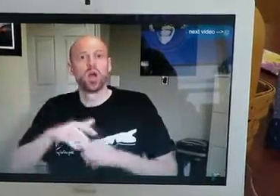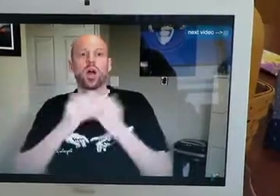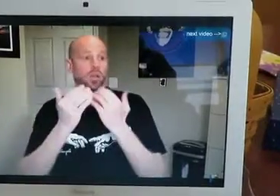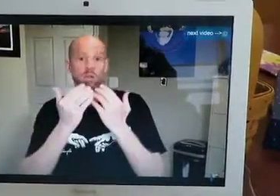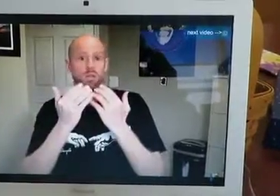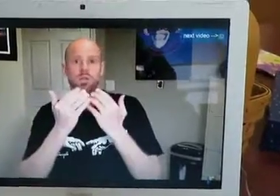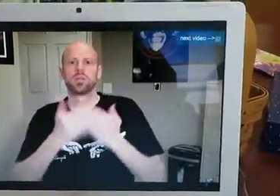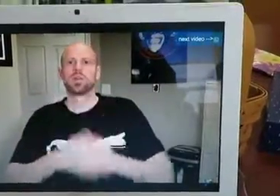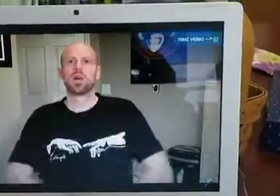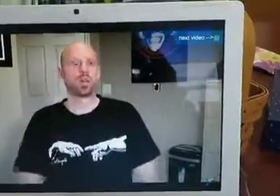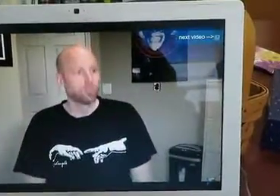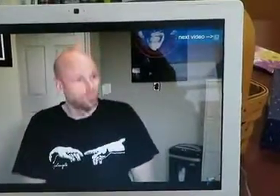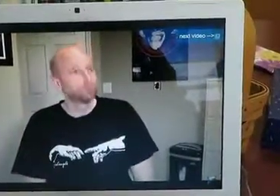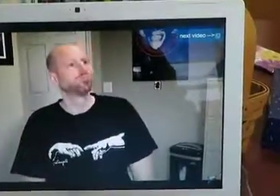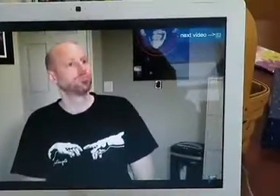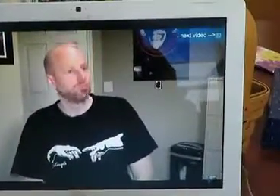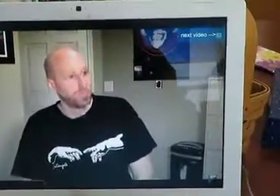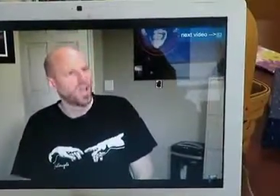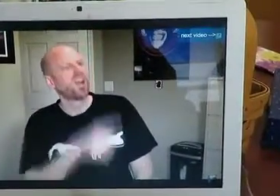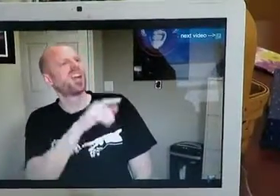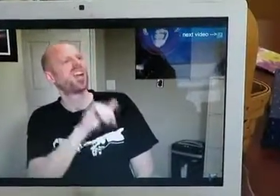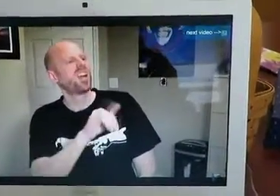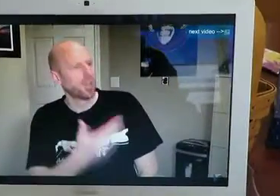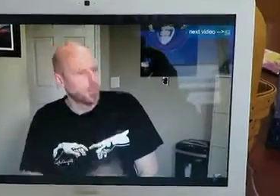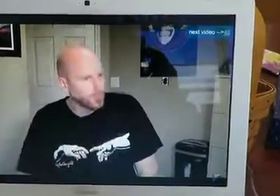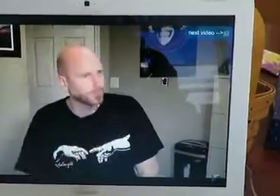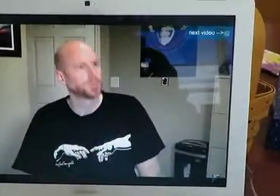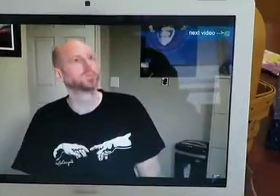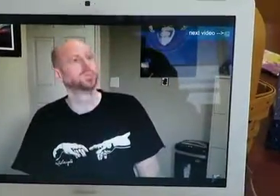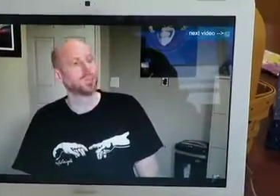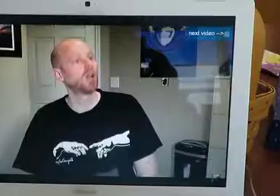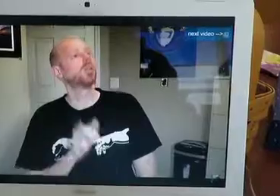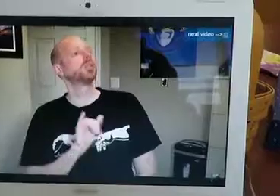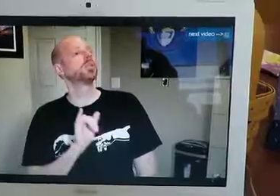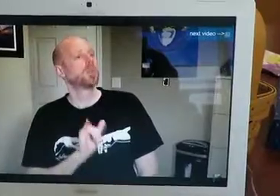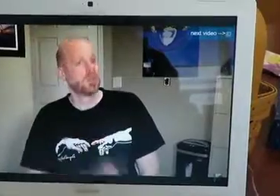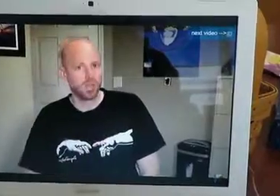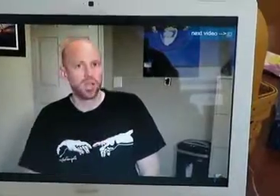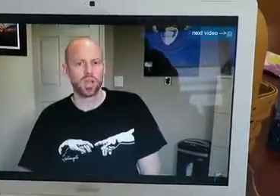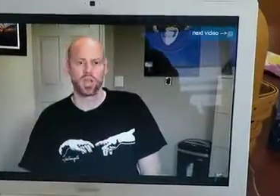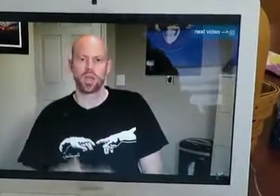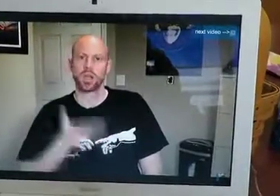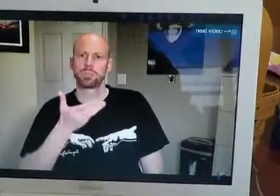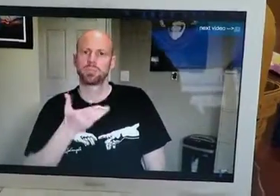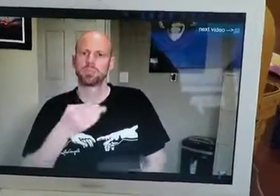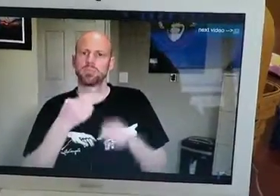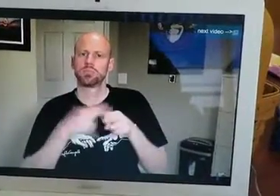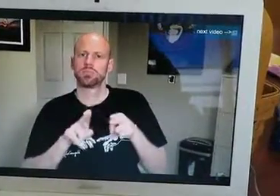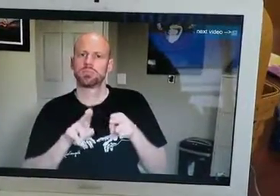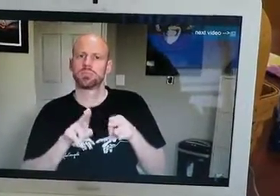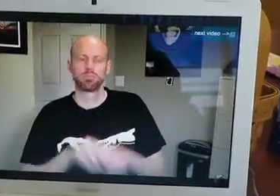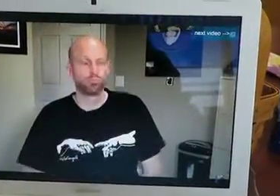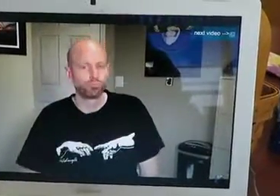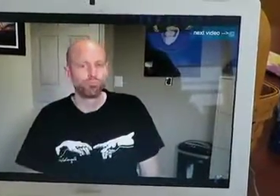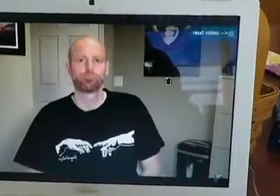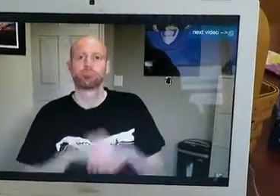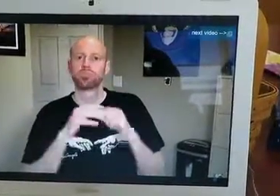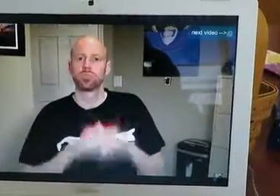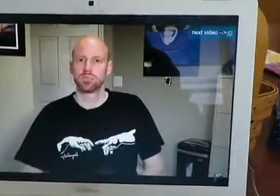and talk. But if they don't want to, they might just do the head nod. Their hands will be down. And it's just, they'll